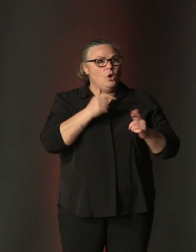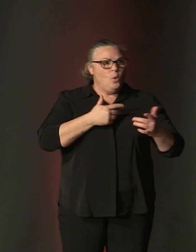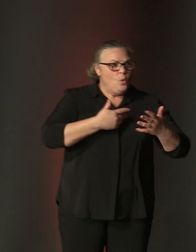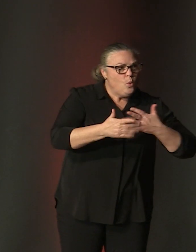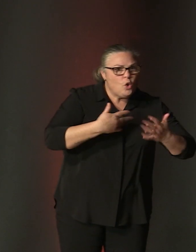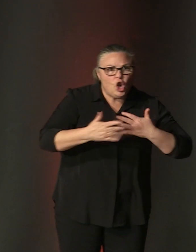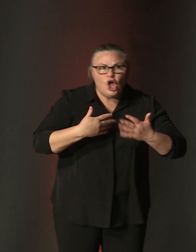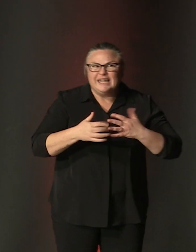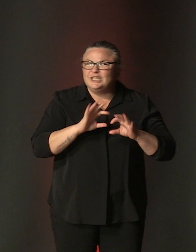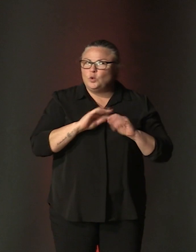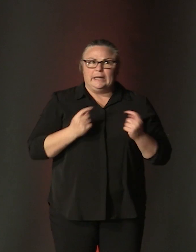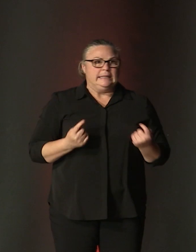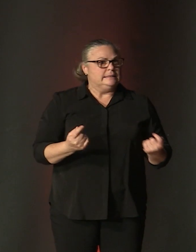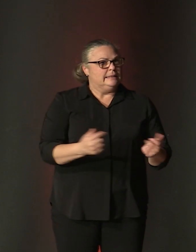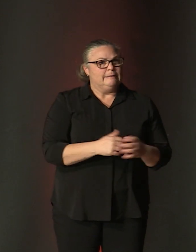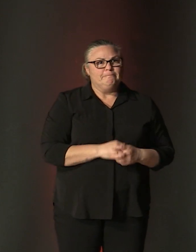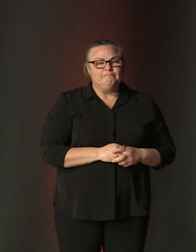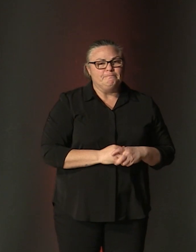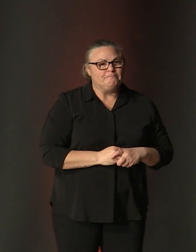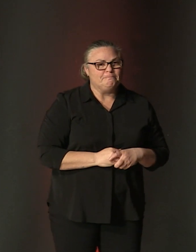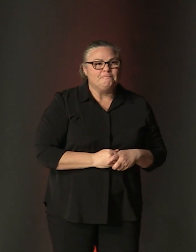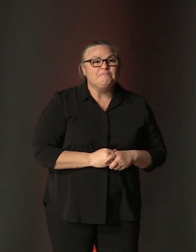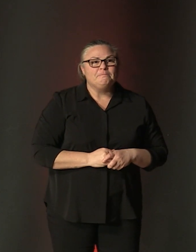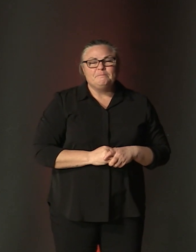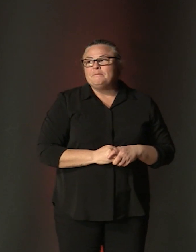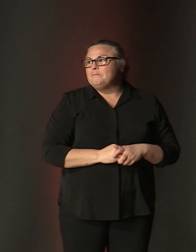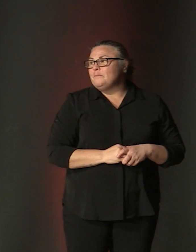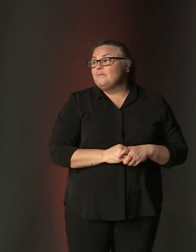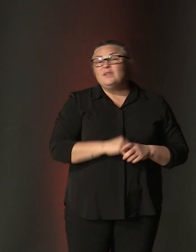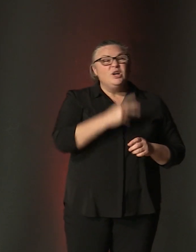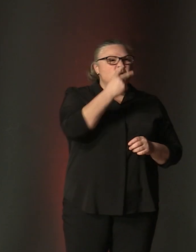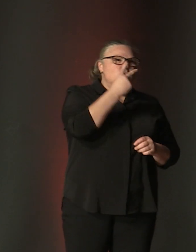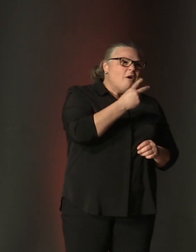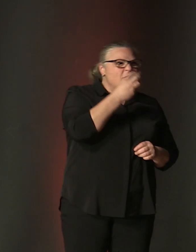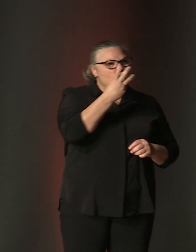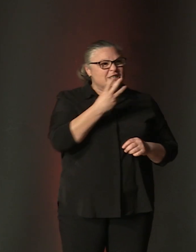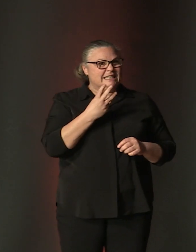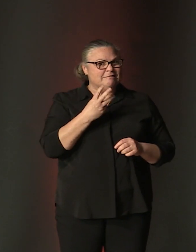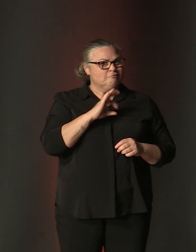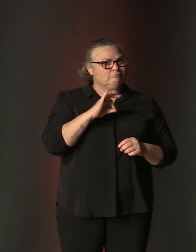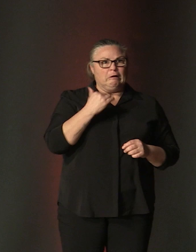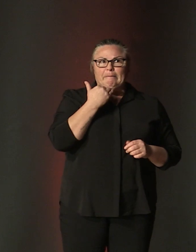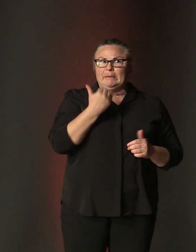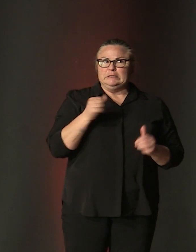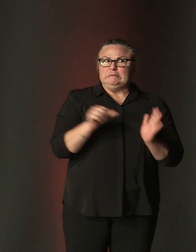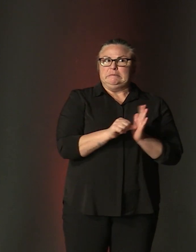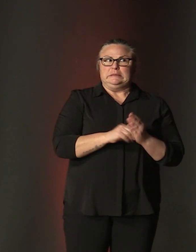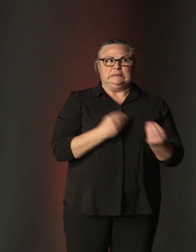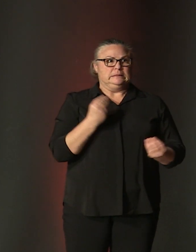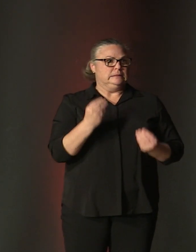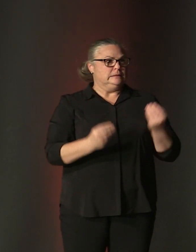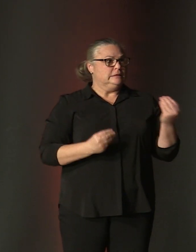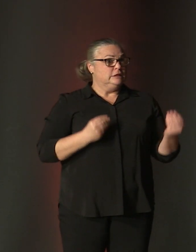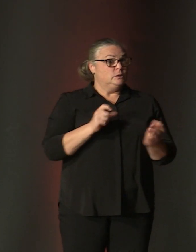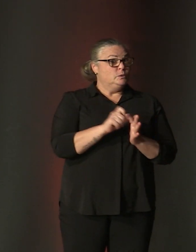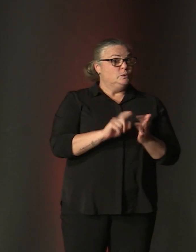party can't be that easy. And at 12 or 13, you probably don't have a lot of money. And so what